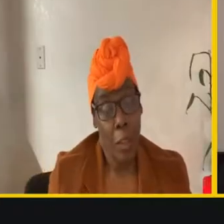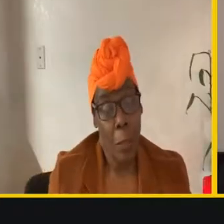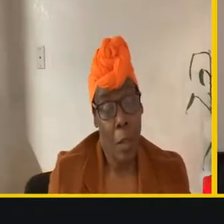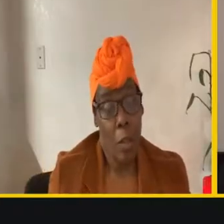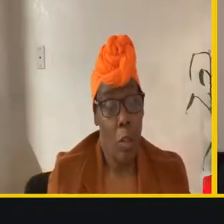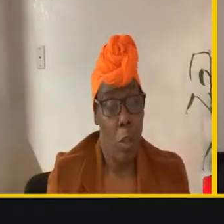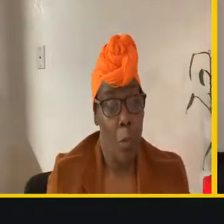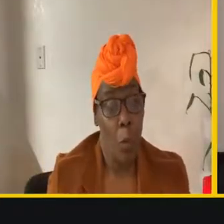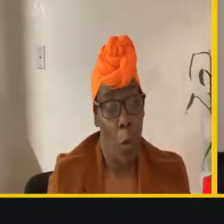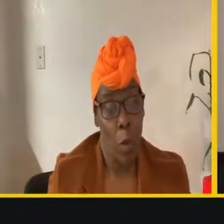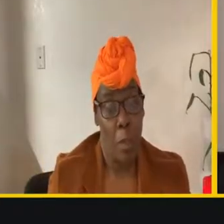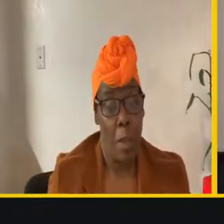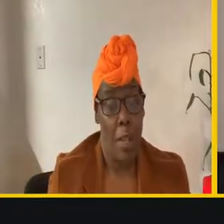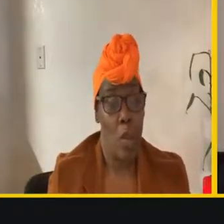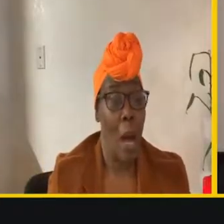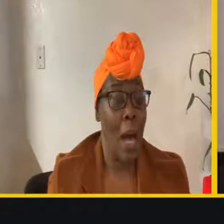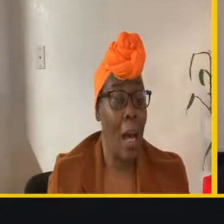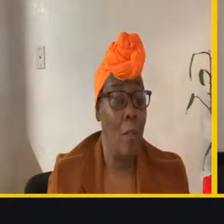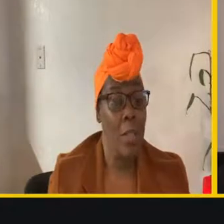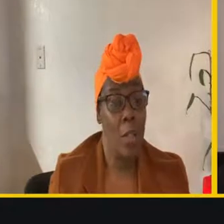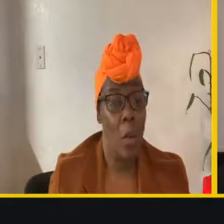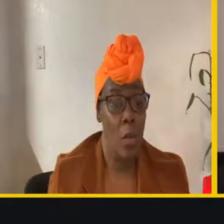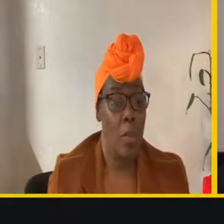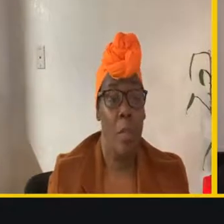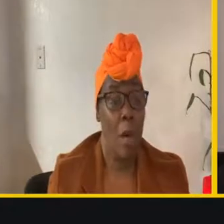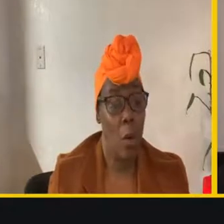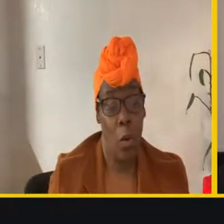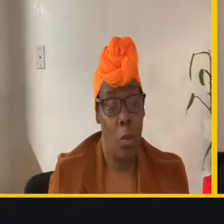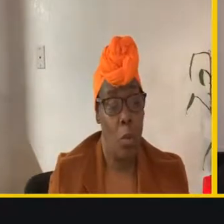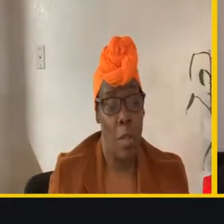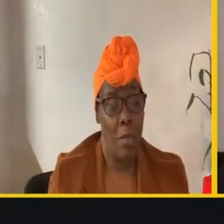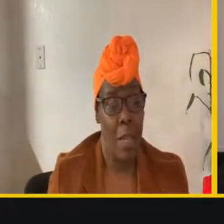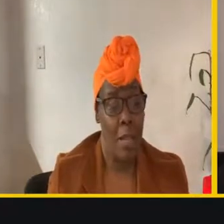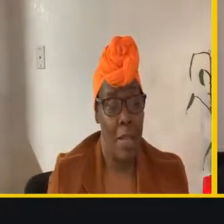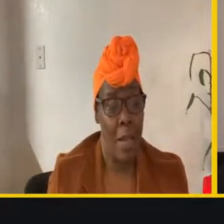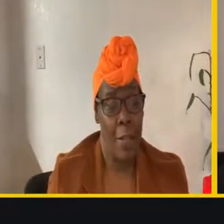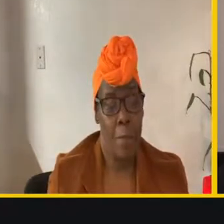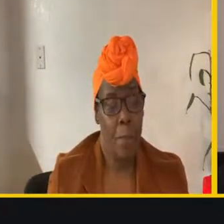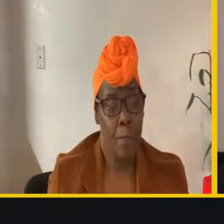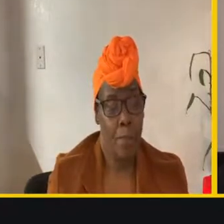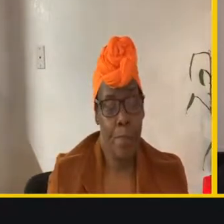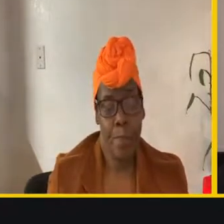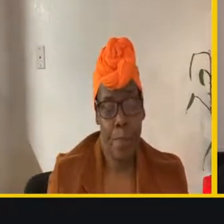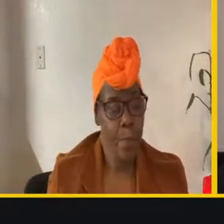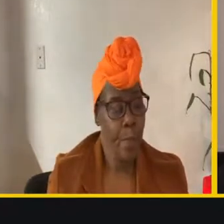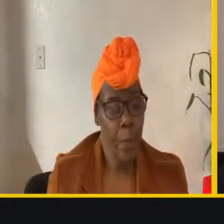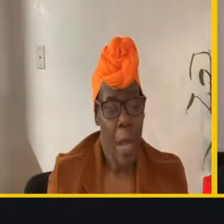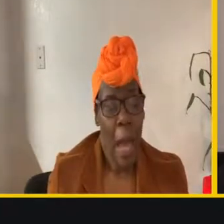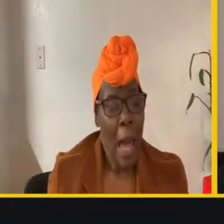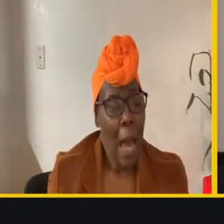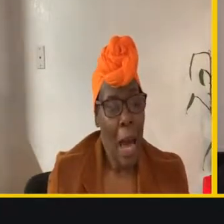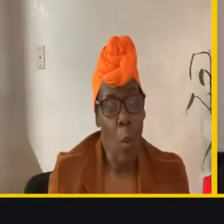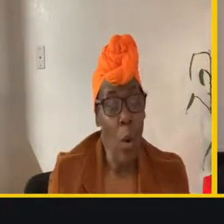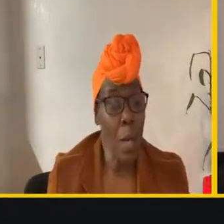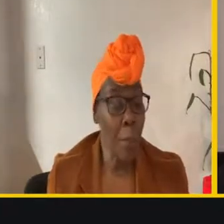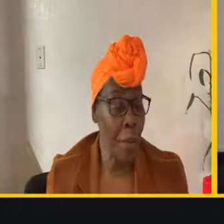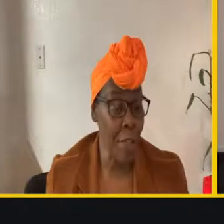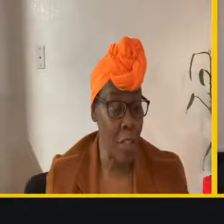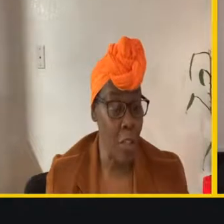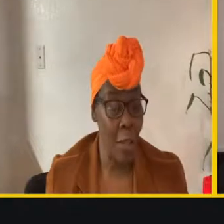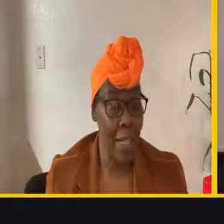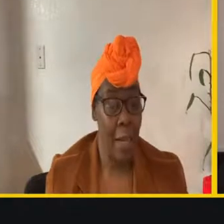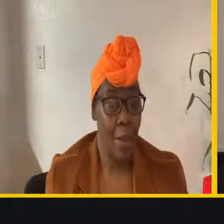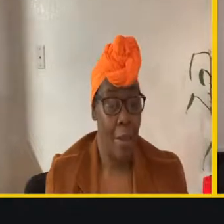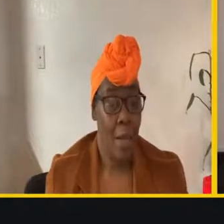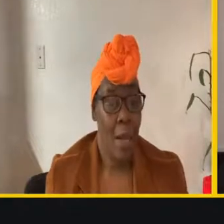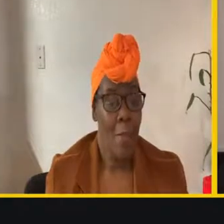blues. I failed to put on lotion before going to bed, so I was a ghost in my own dreams last night. I woke up